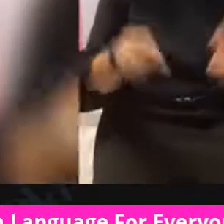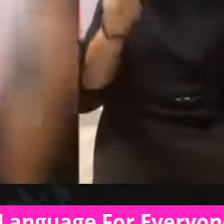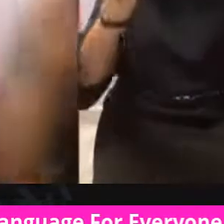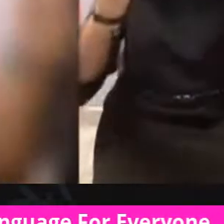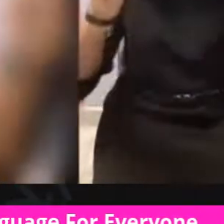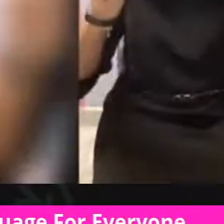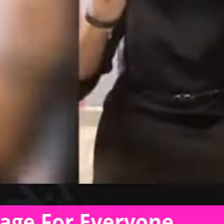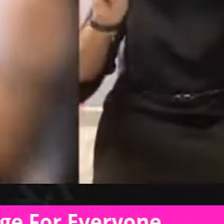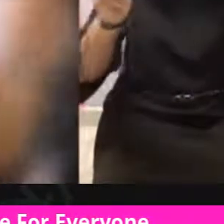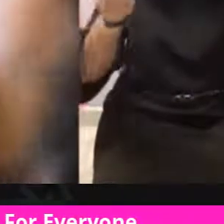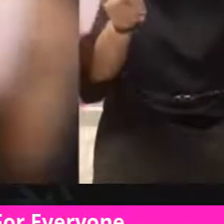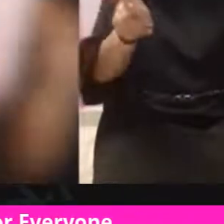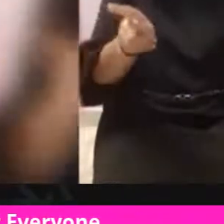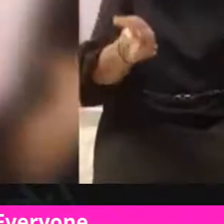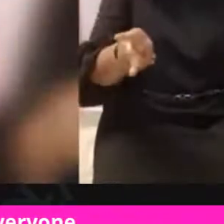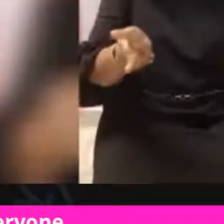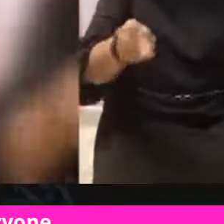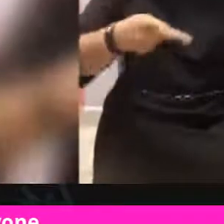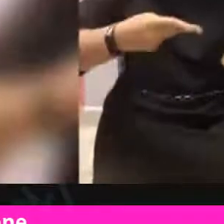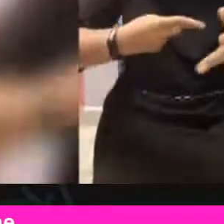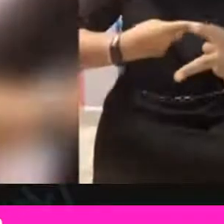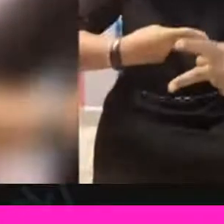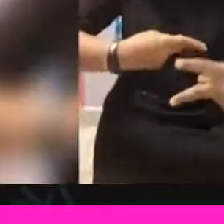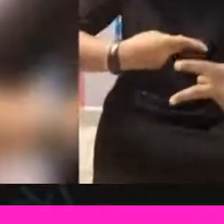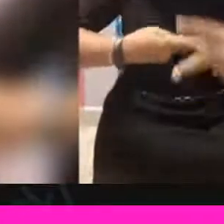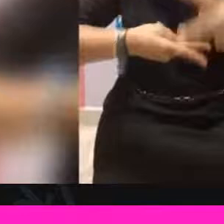kotak, huruf K,